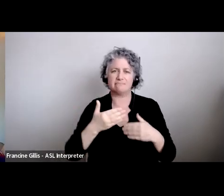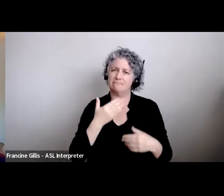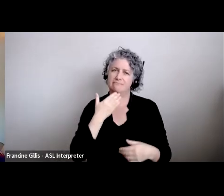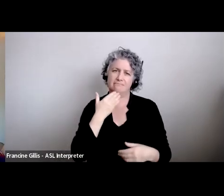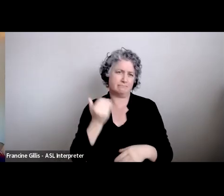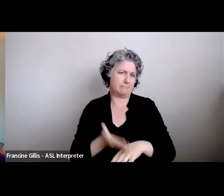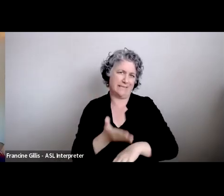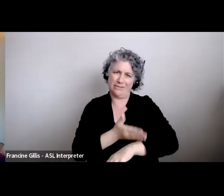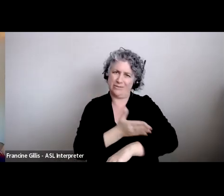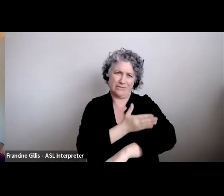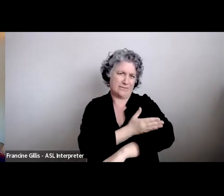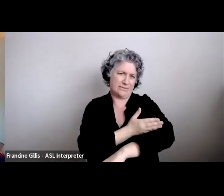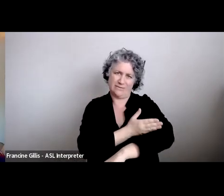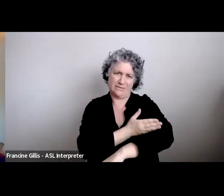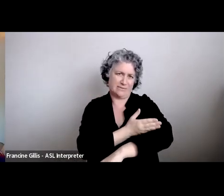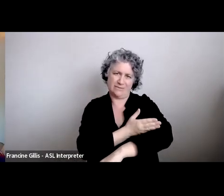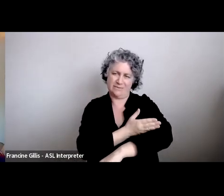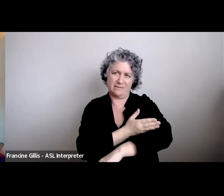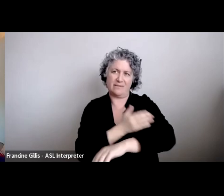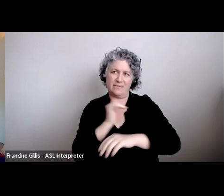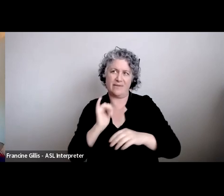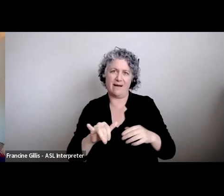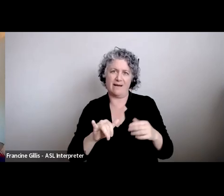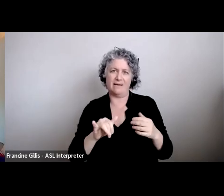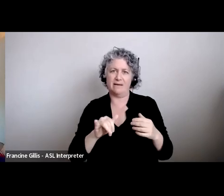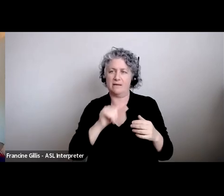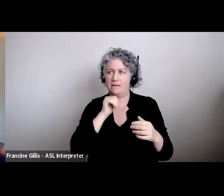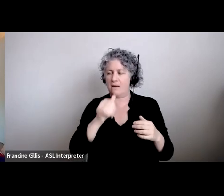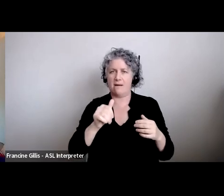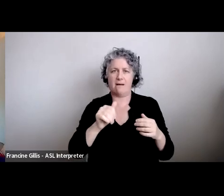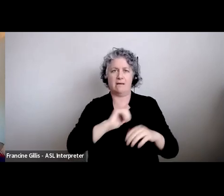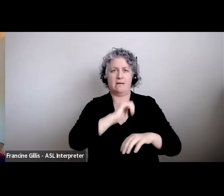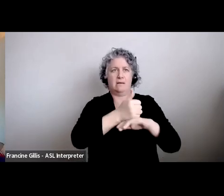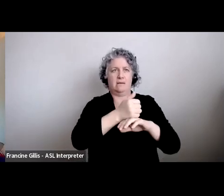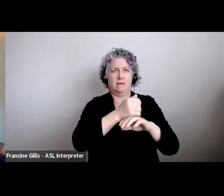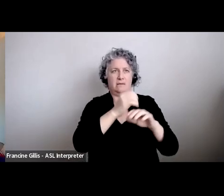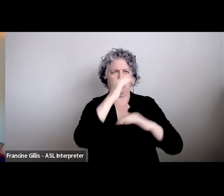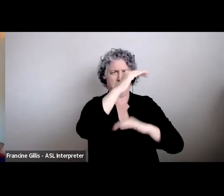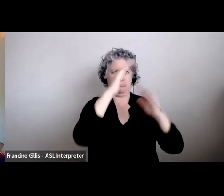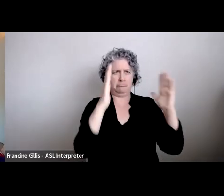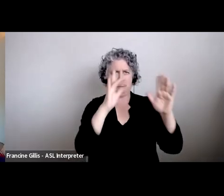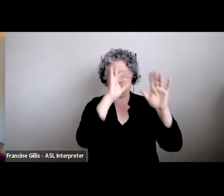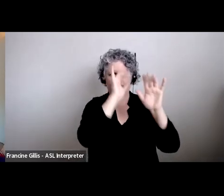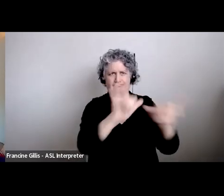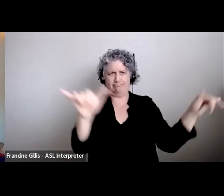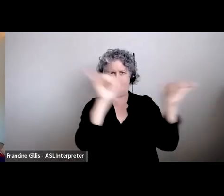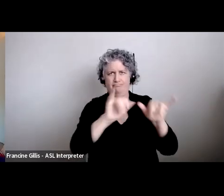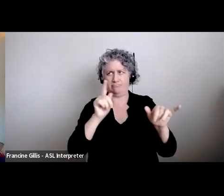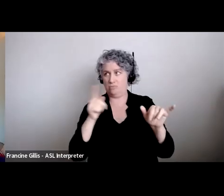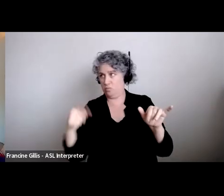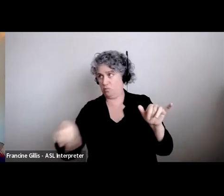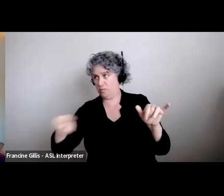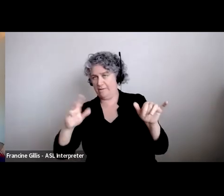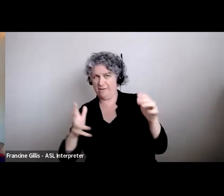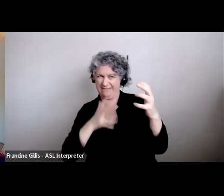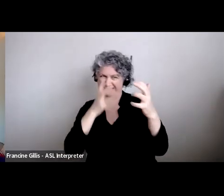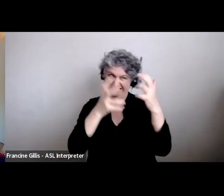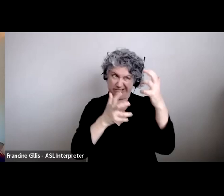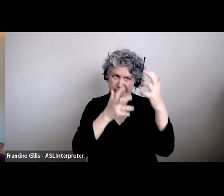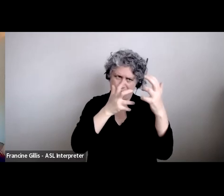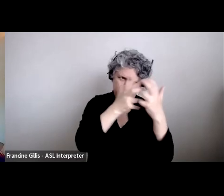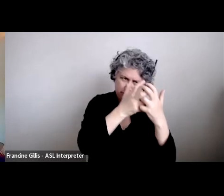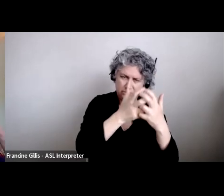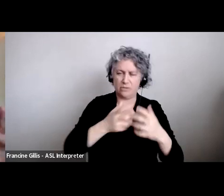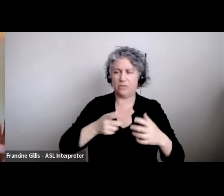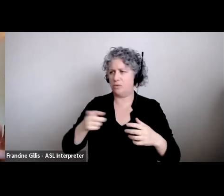it's fantastic. So that it's, we're not setting up a paradigm where people have to choose to be a powwow